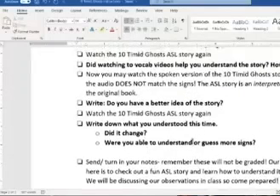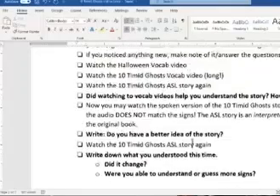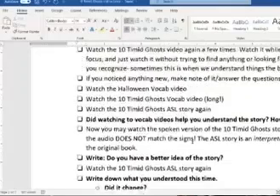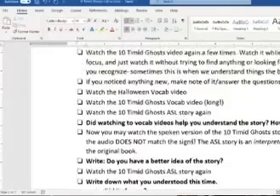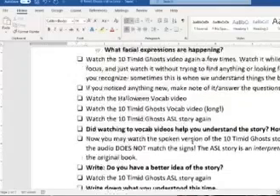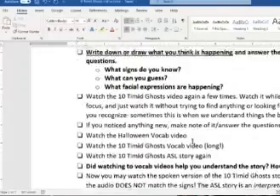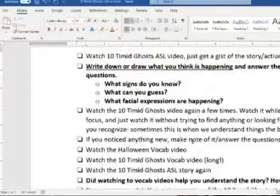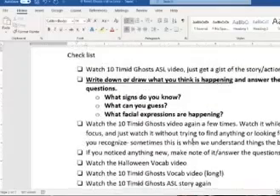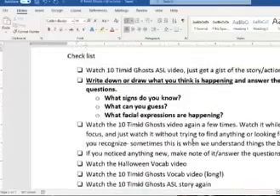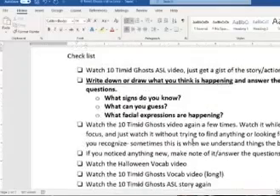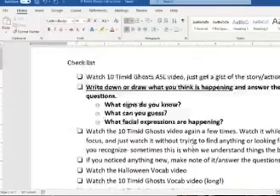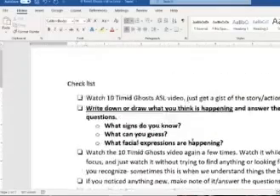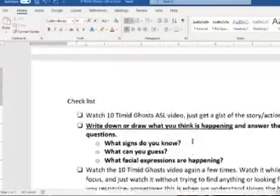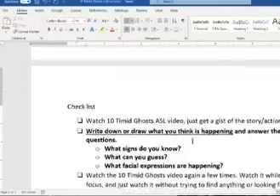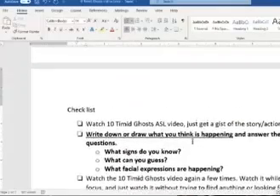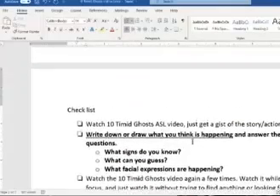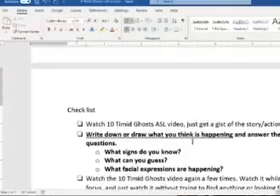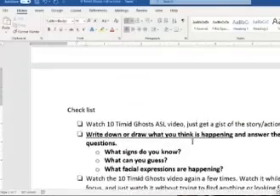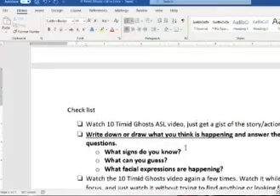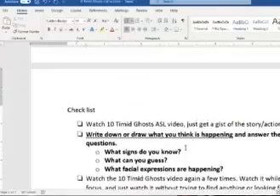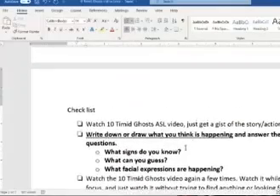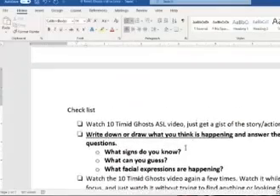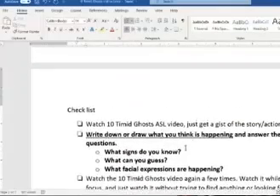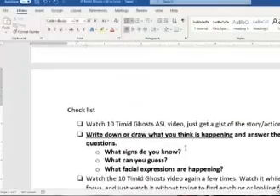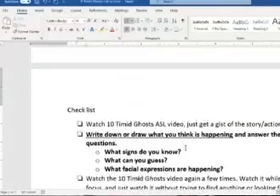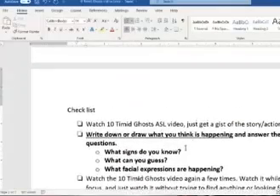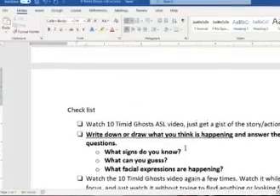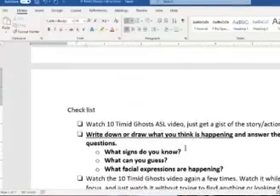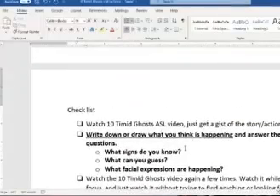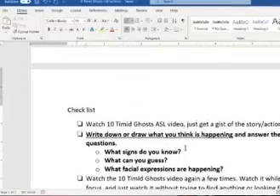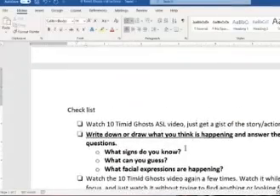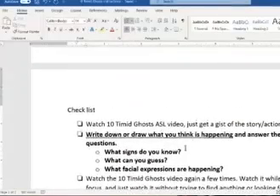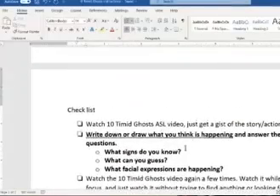Or do you feel like you have a good grasp on it? Do you remember what to do, or are you kind of